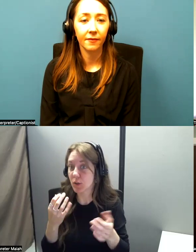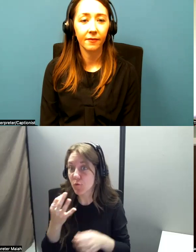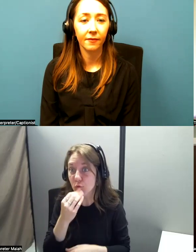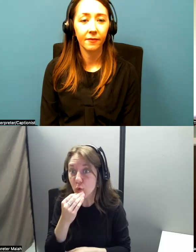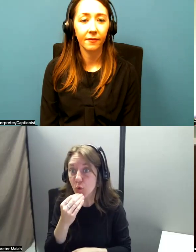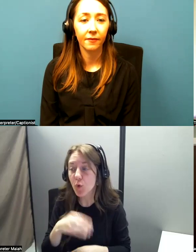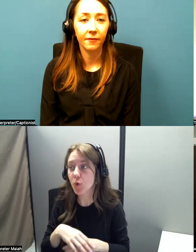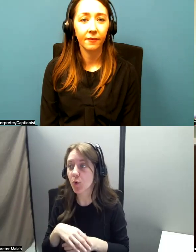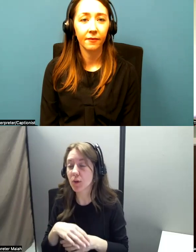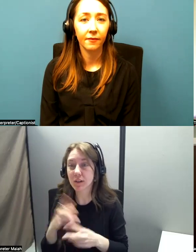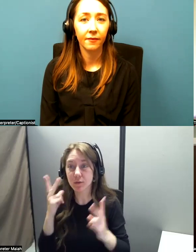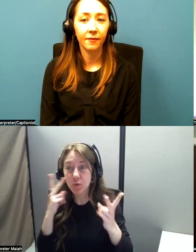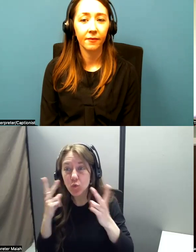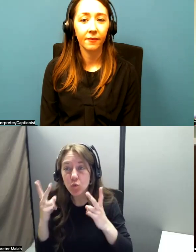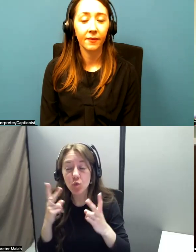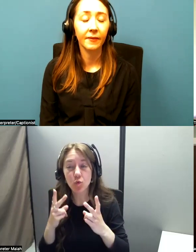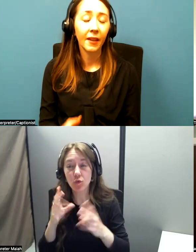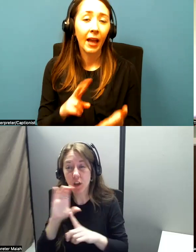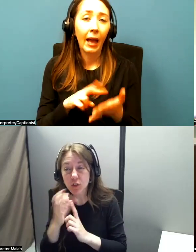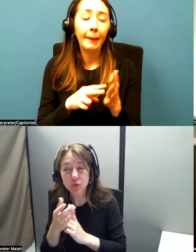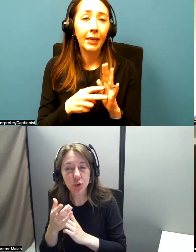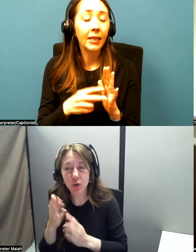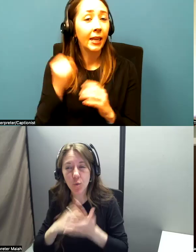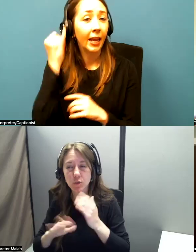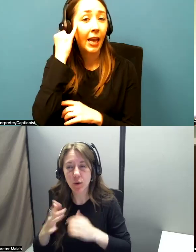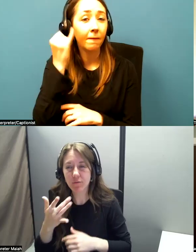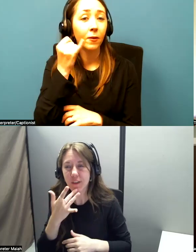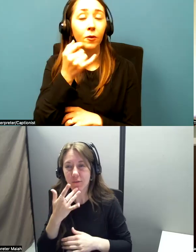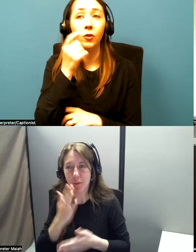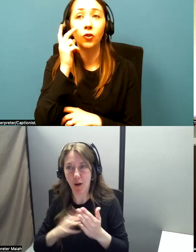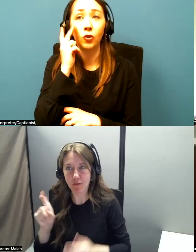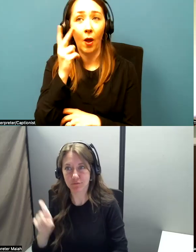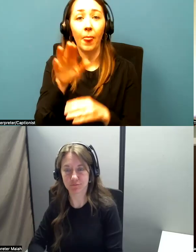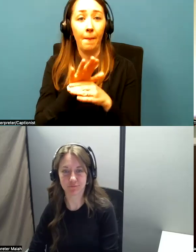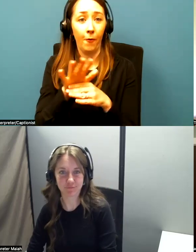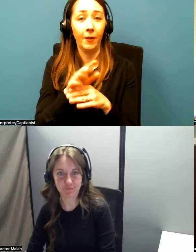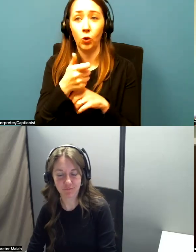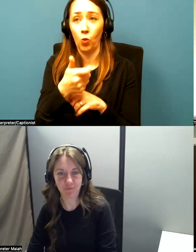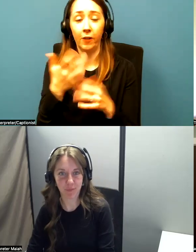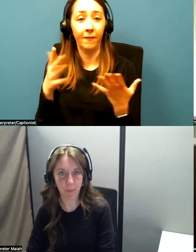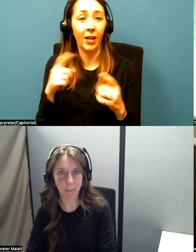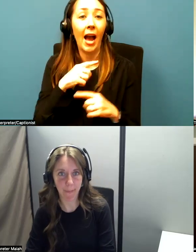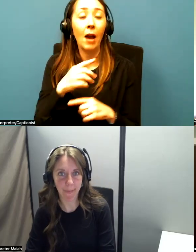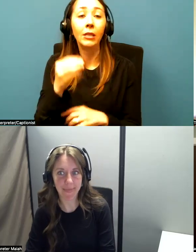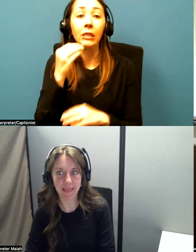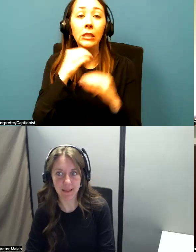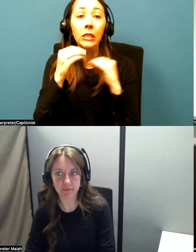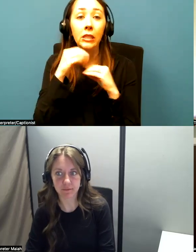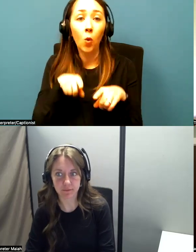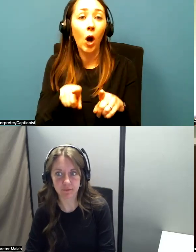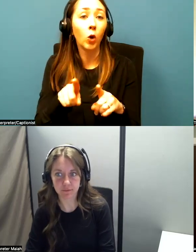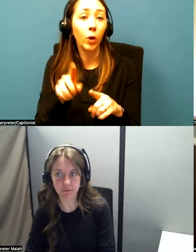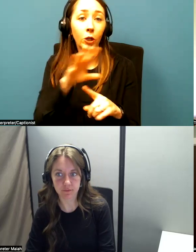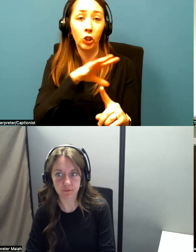with the culture. I mean, if you saw the movies, you know that I was eating while we were